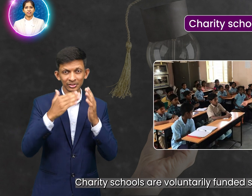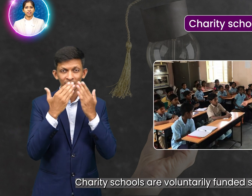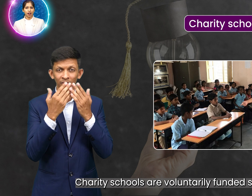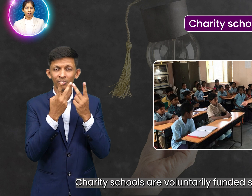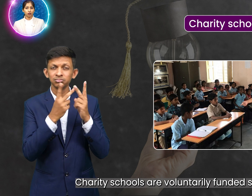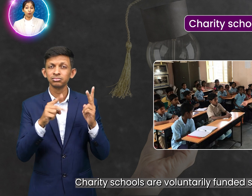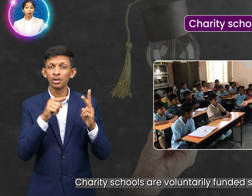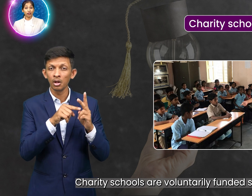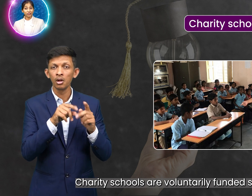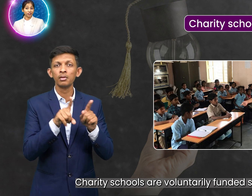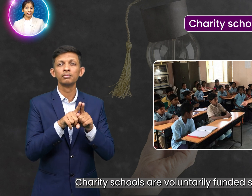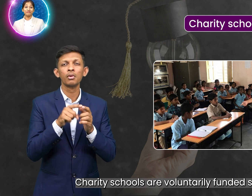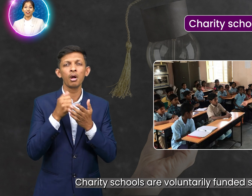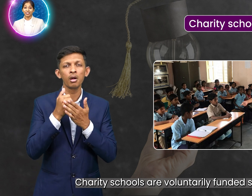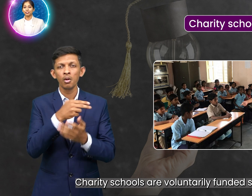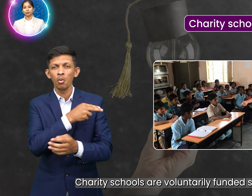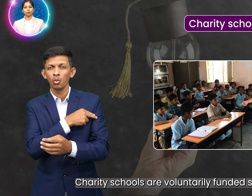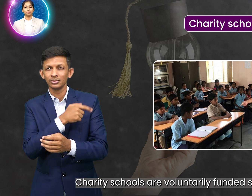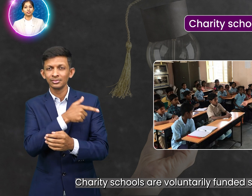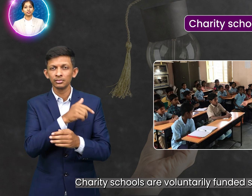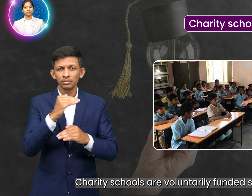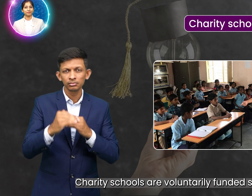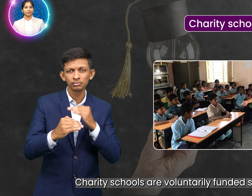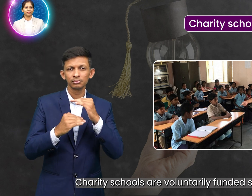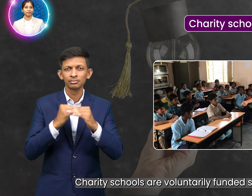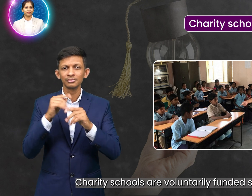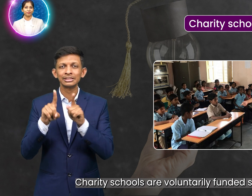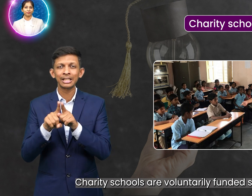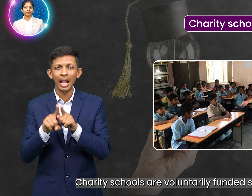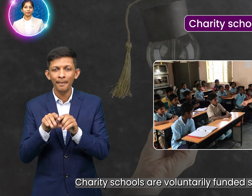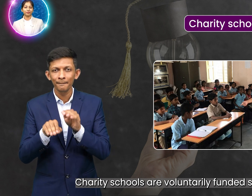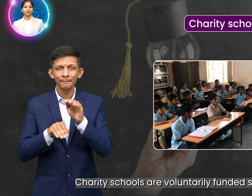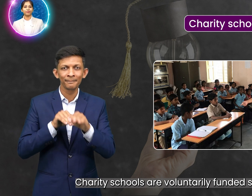Charity schools are voluntarily funded schools.